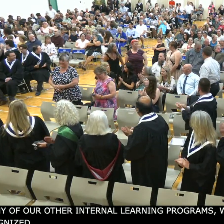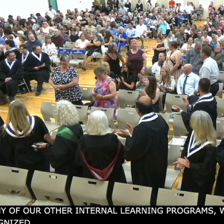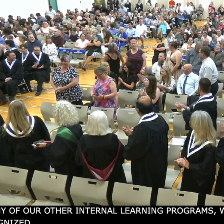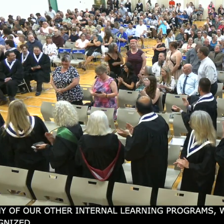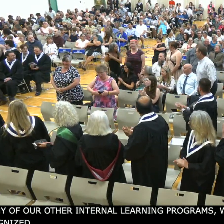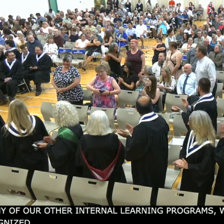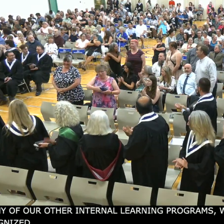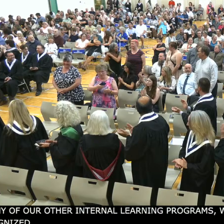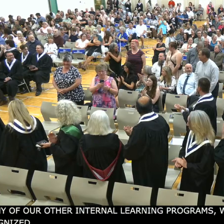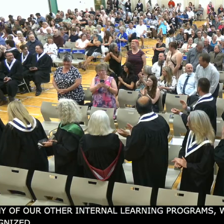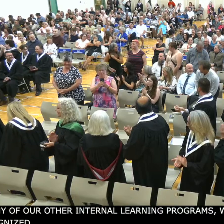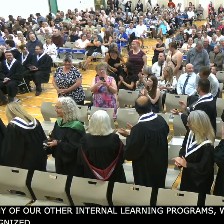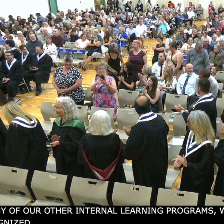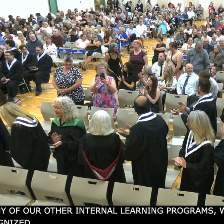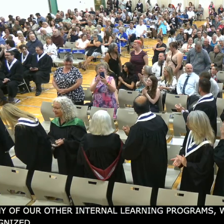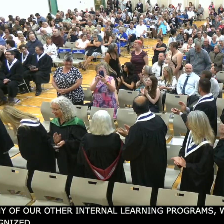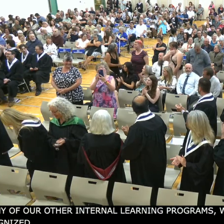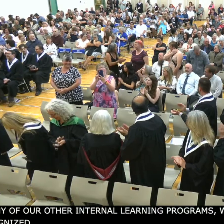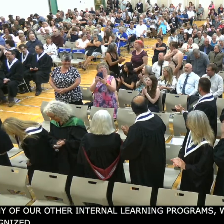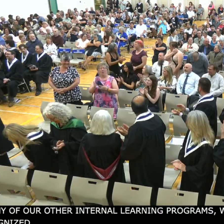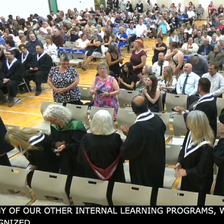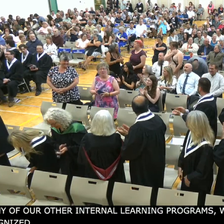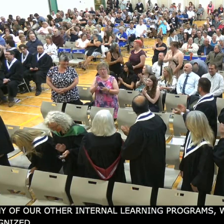Well done.